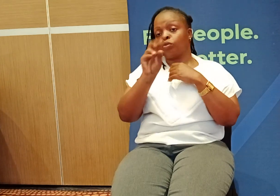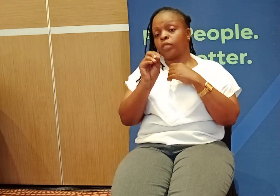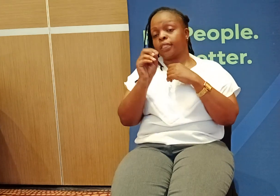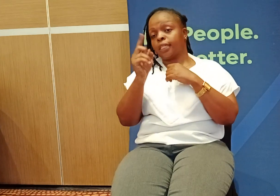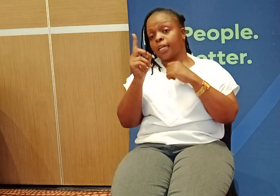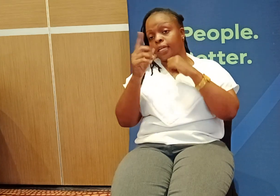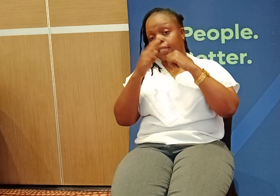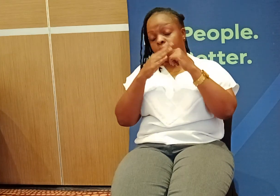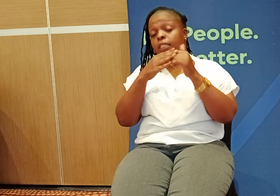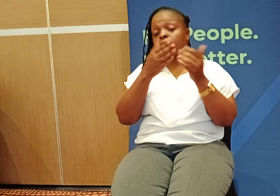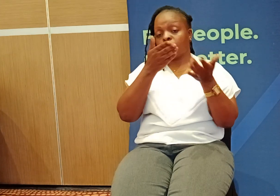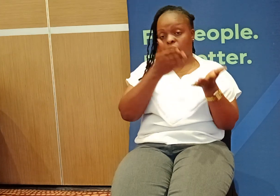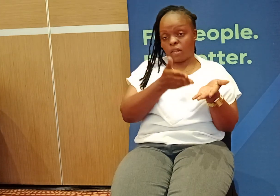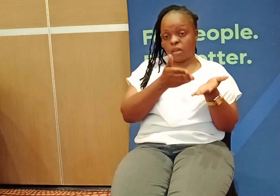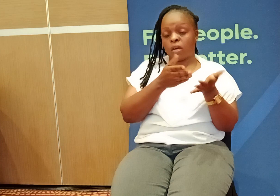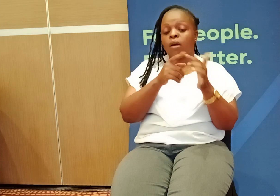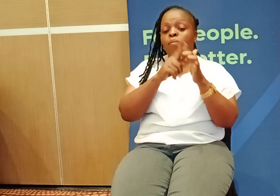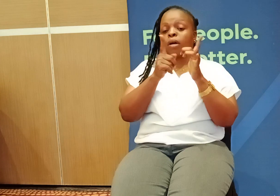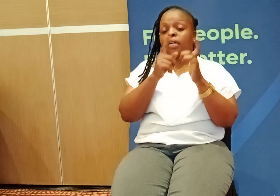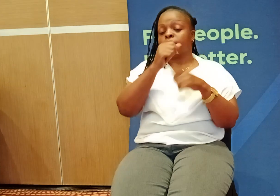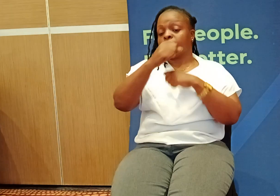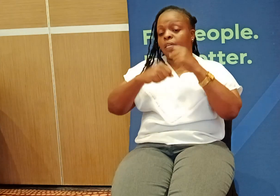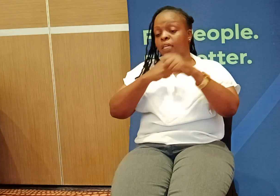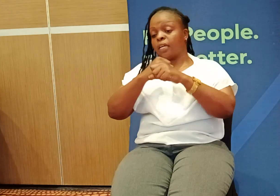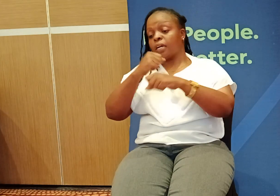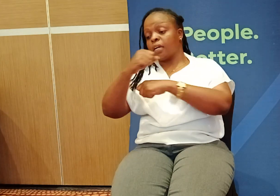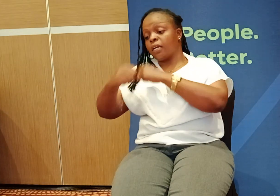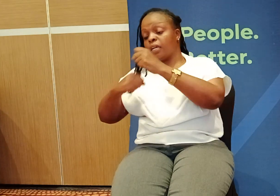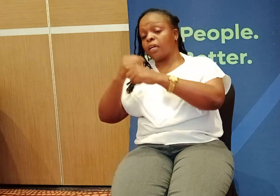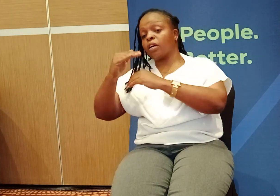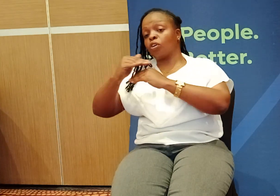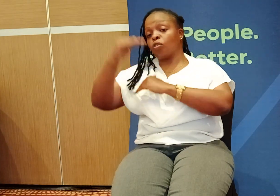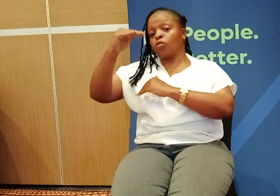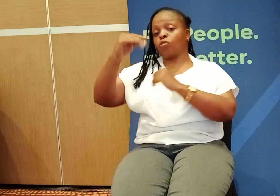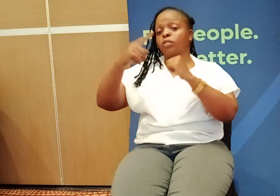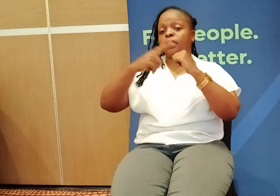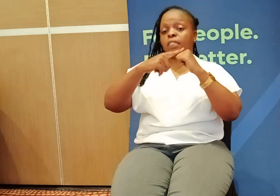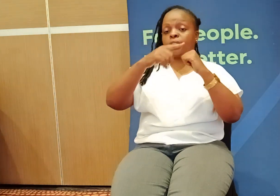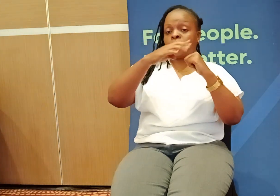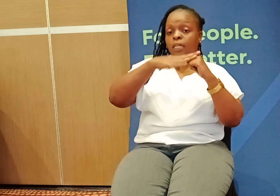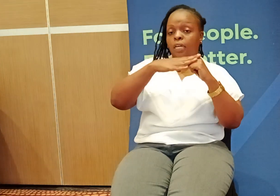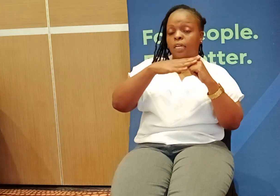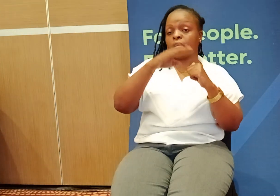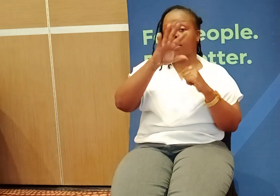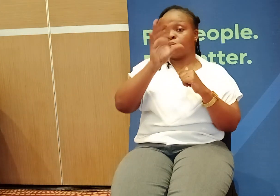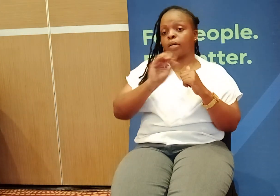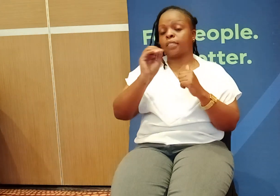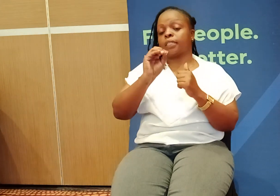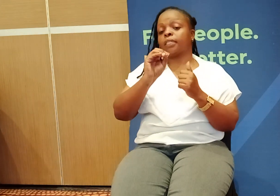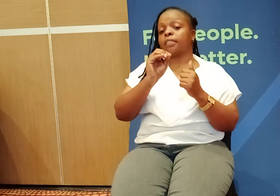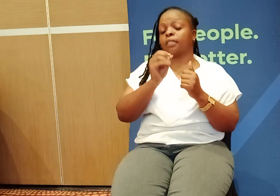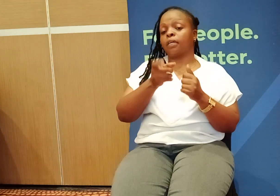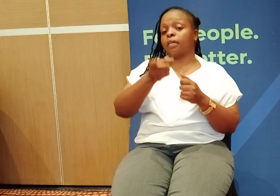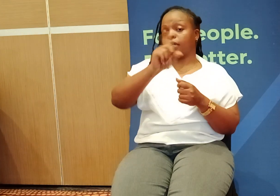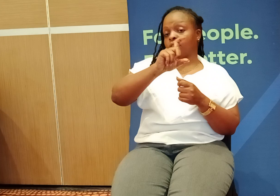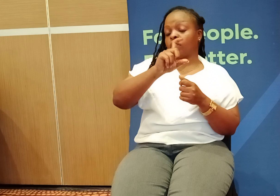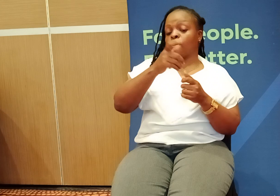2019 was there. But year on year, TMB grew 69% on revenue. We have non-banking entities